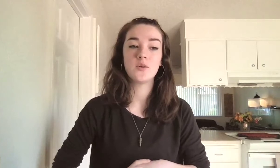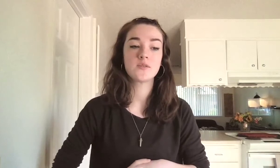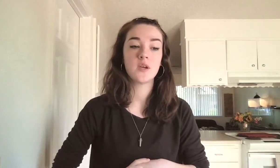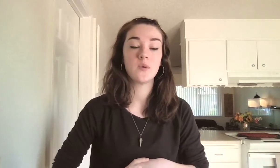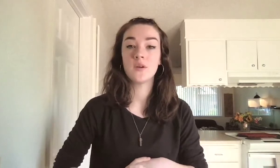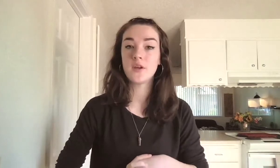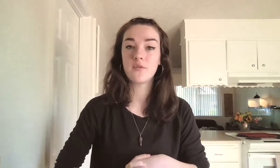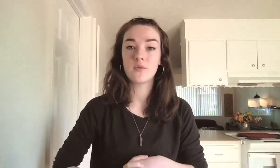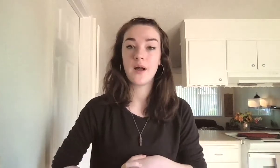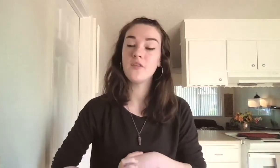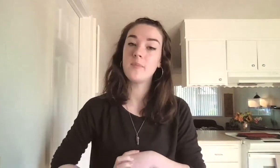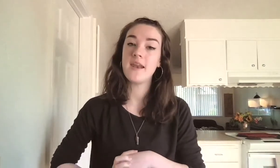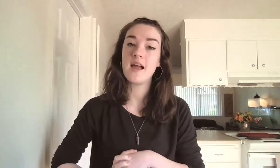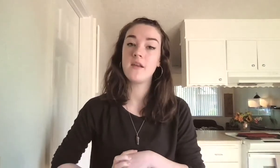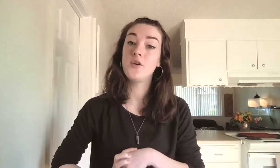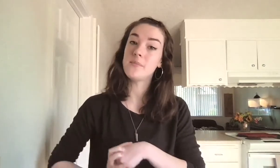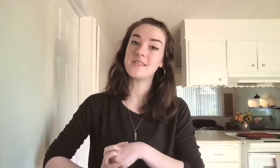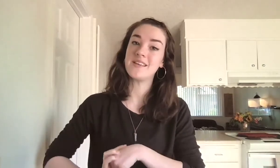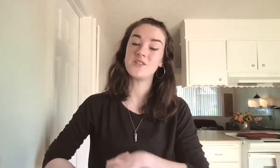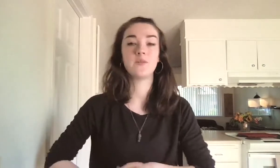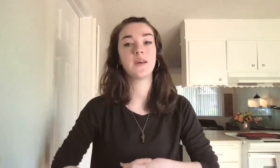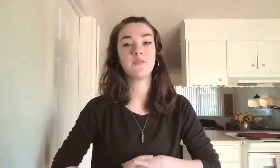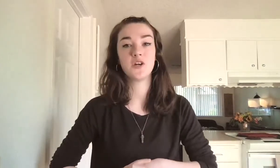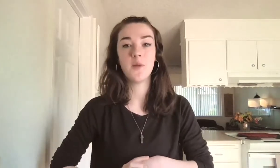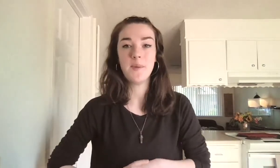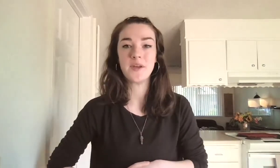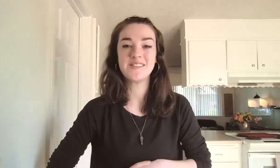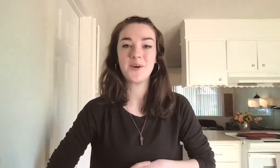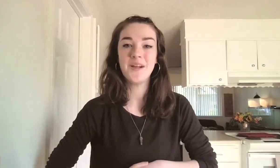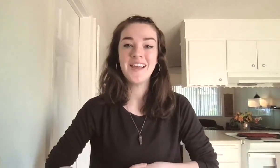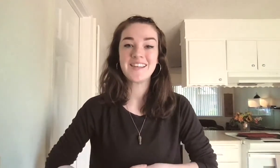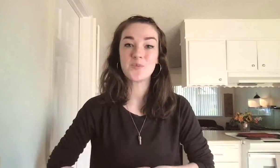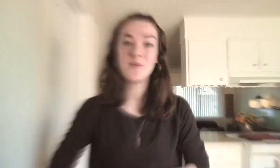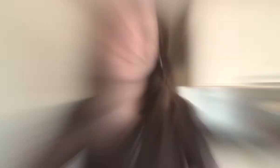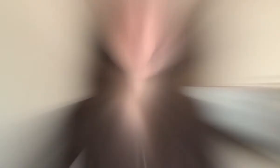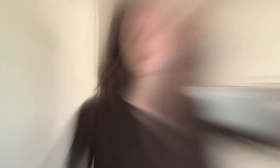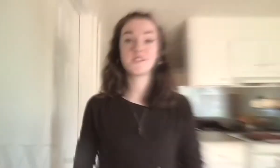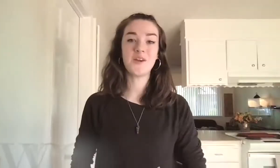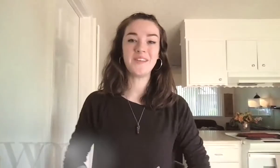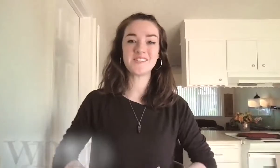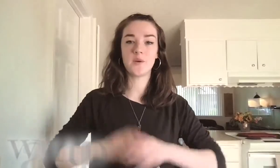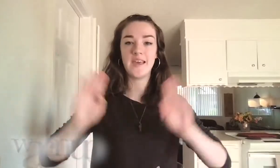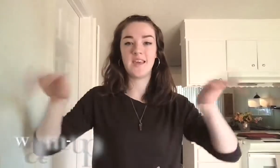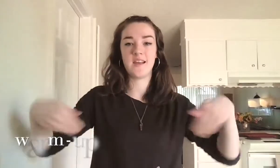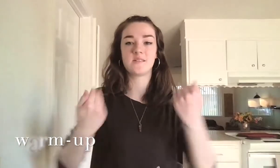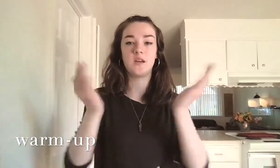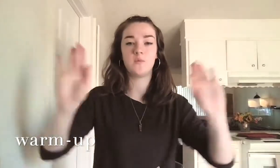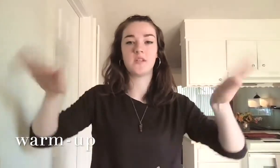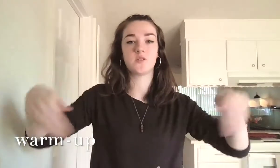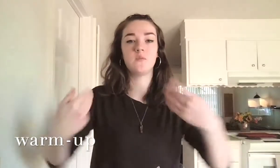also we're going to go through our alphabet and our numbers again to re-jog our memory. So let's warm our hands up. So let's go ahead and start with some